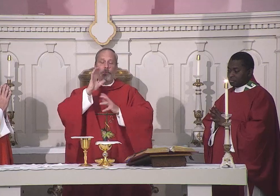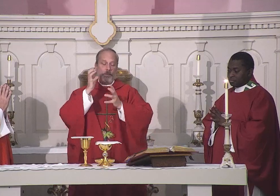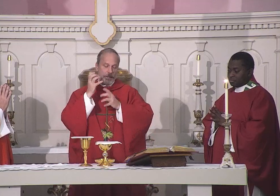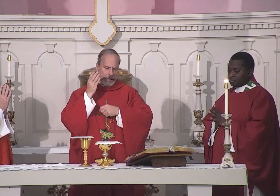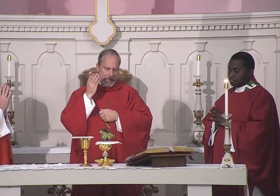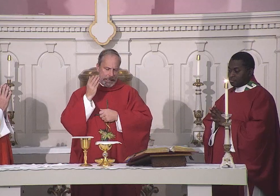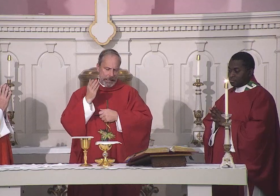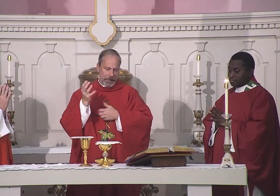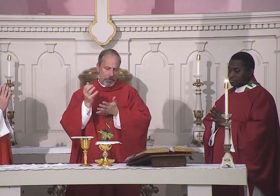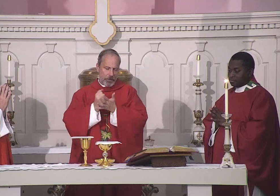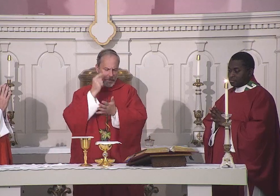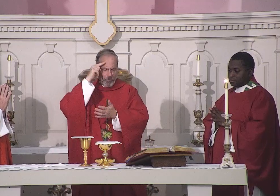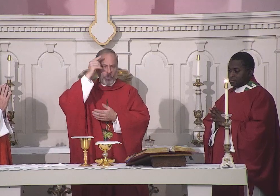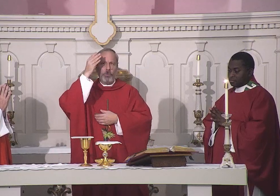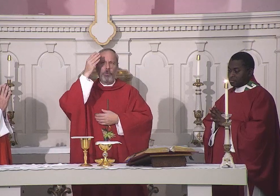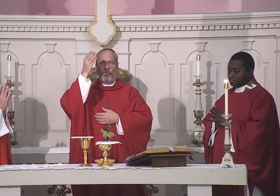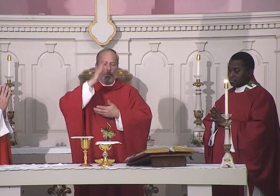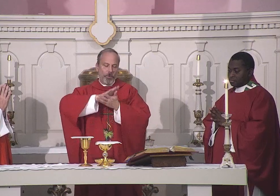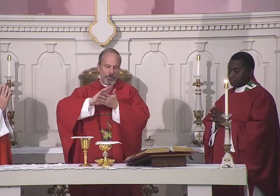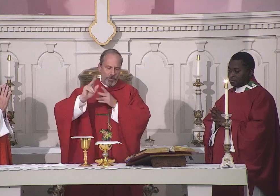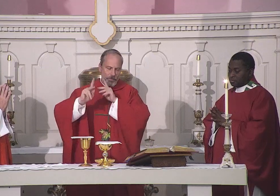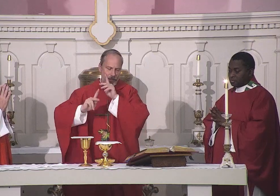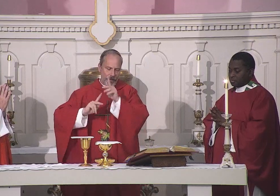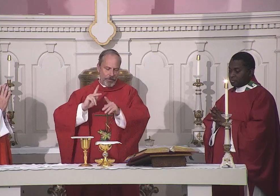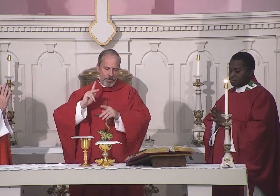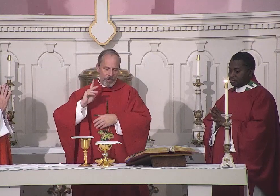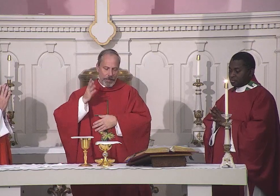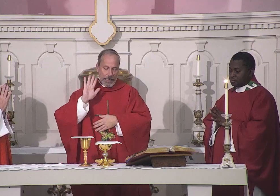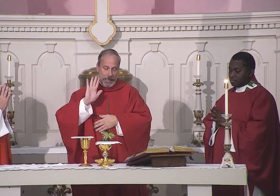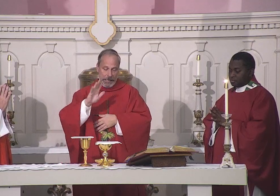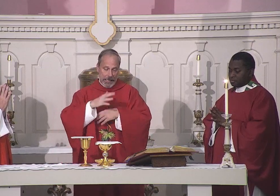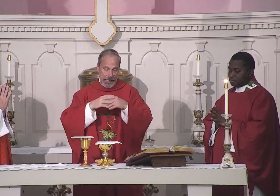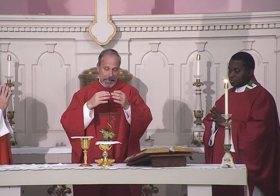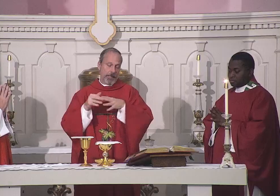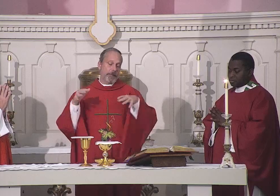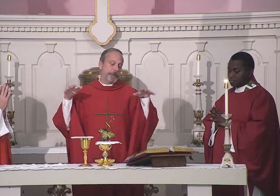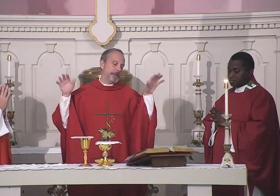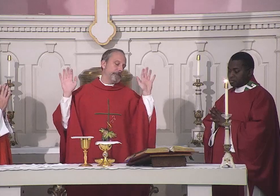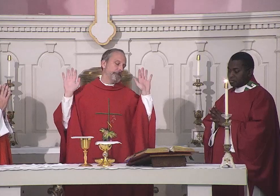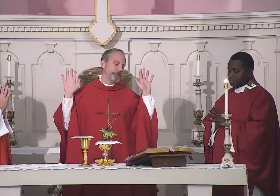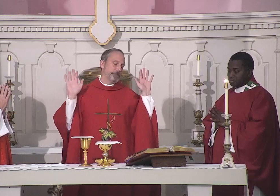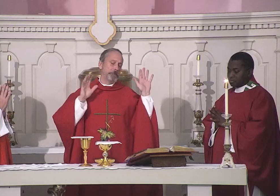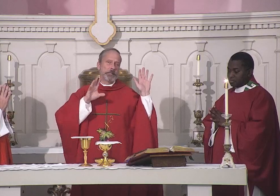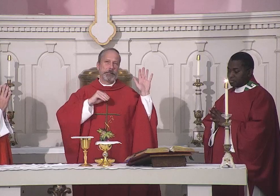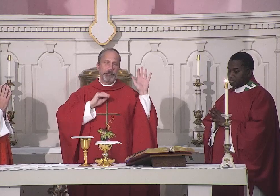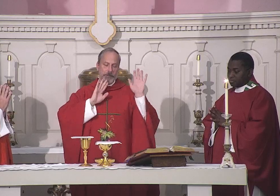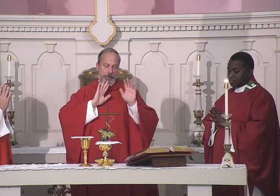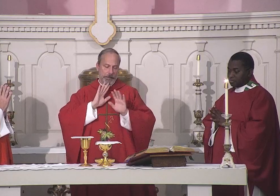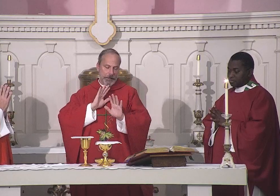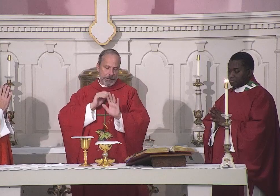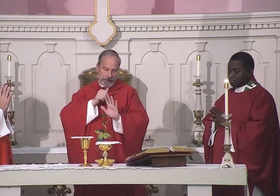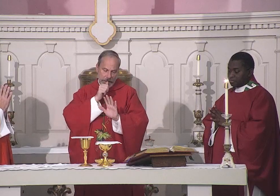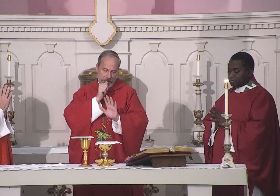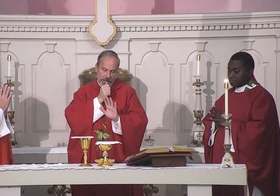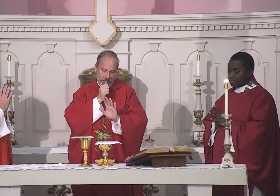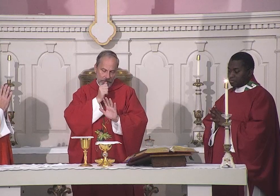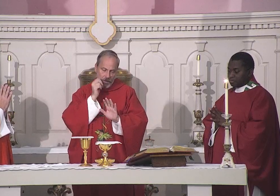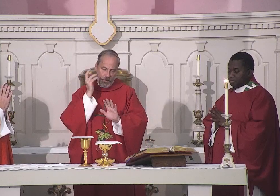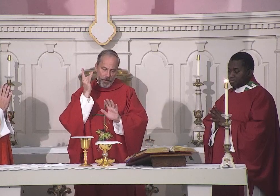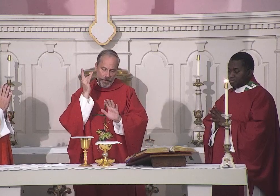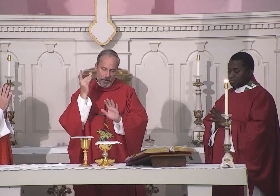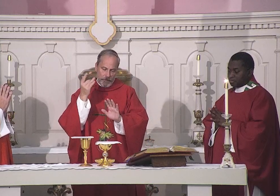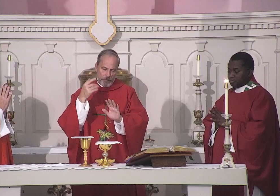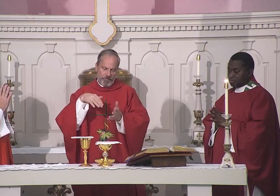fulfilling your will and gaining for you a holy people, he stretched out his hands as